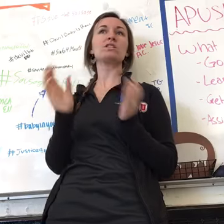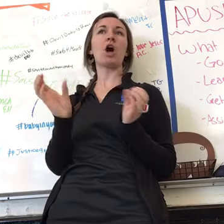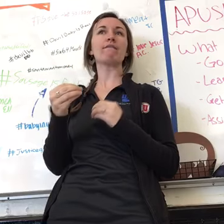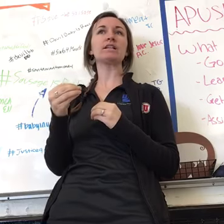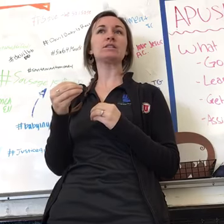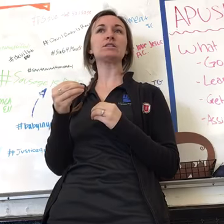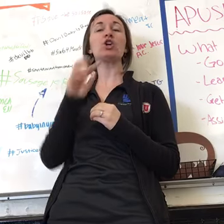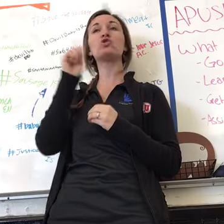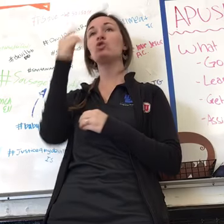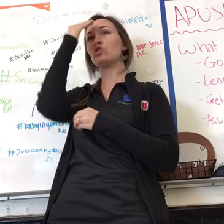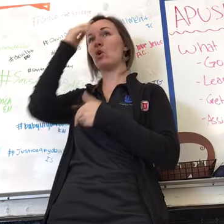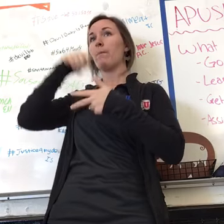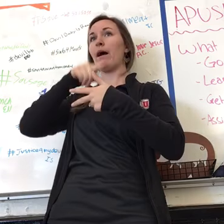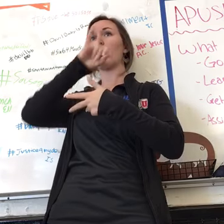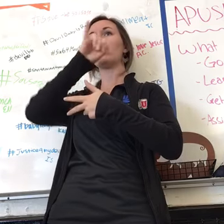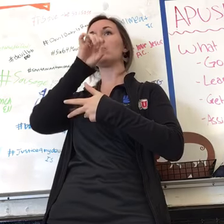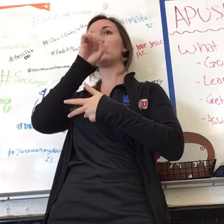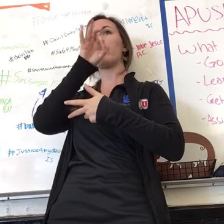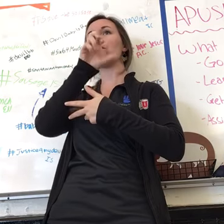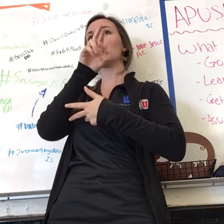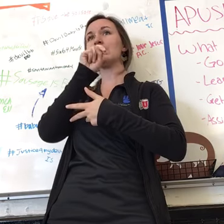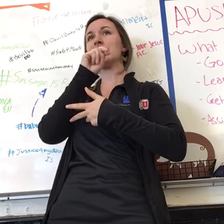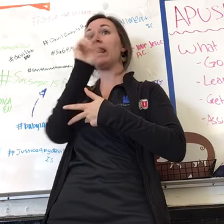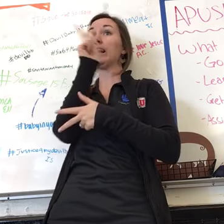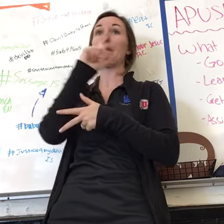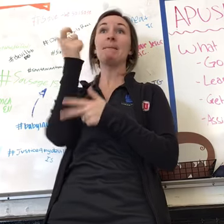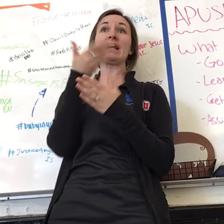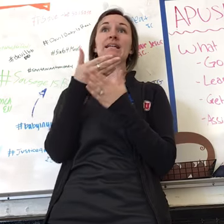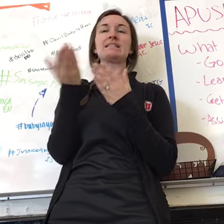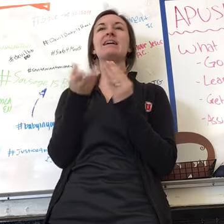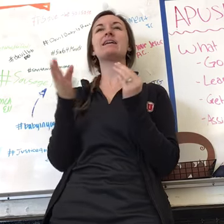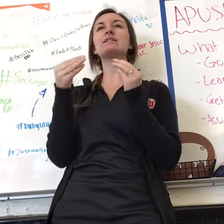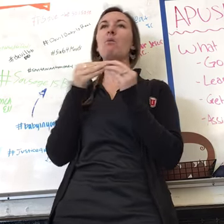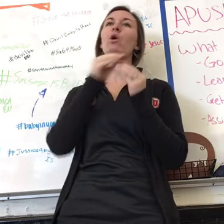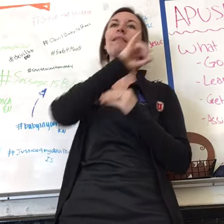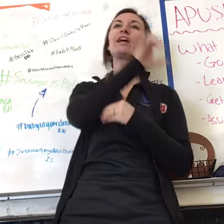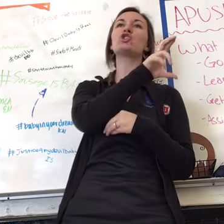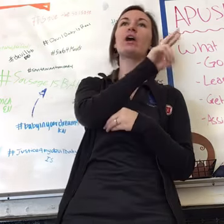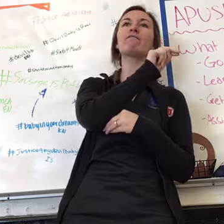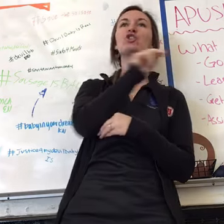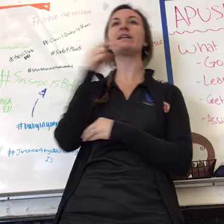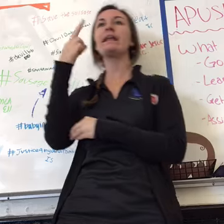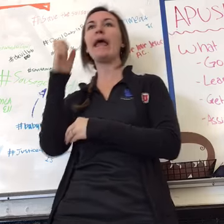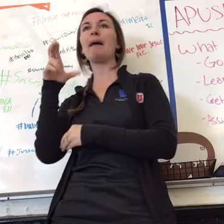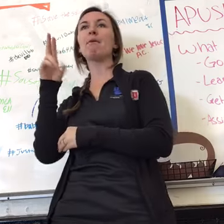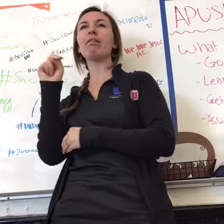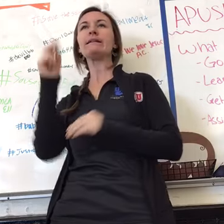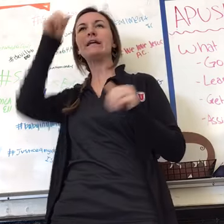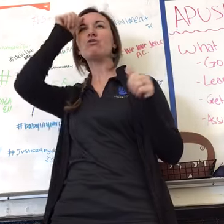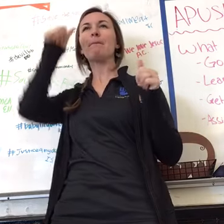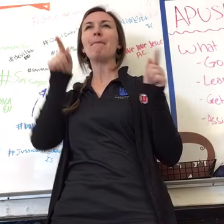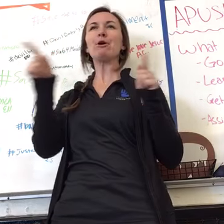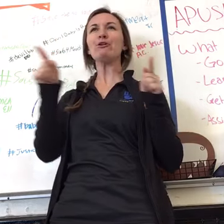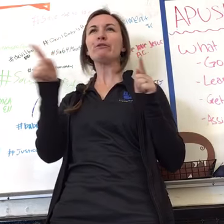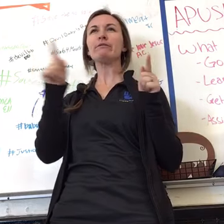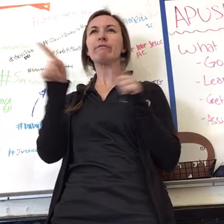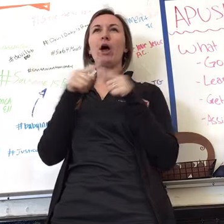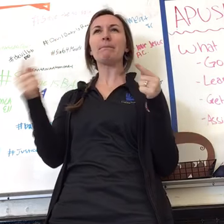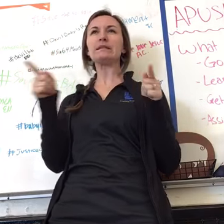Jefferson. The biggest thing with Jefferson is more Hamiltonian, Jeffersonian democracy, which we've already covered. So the next